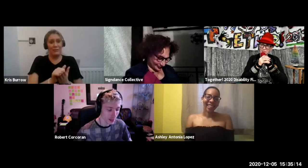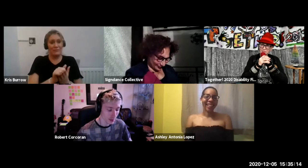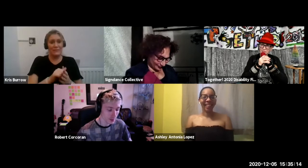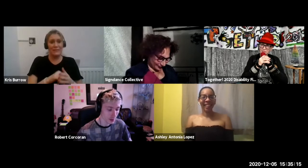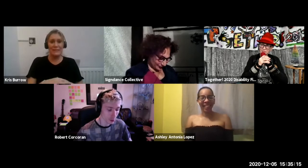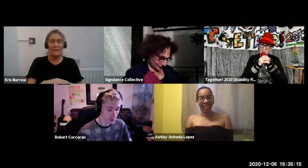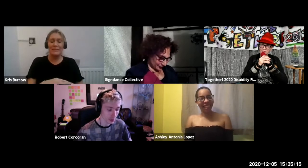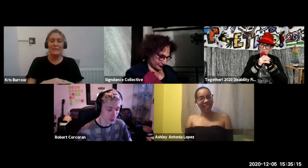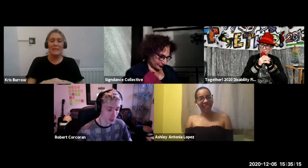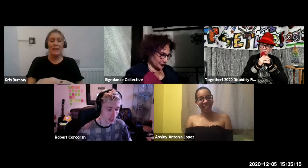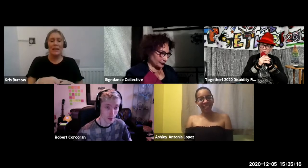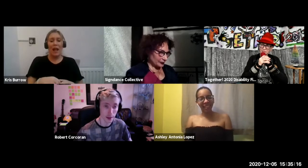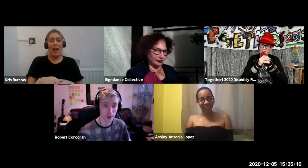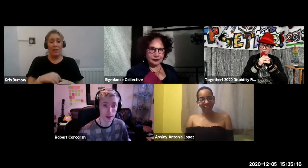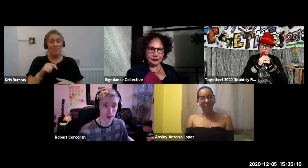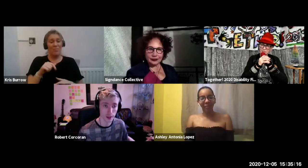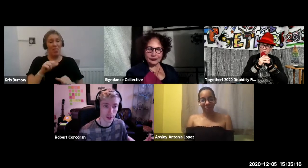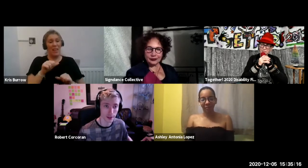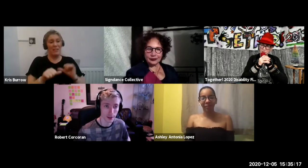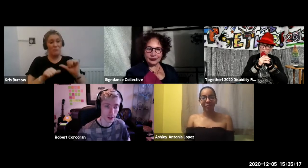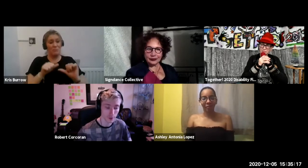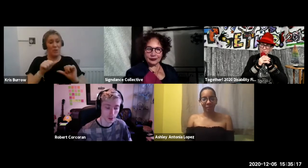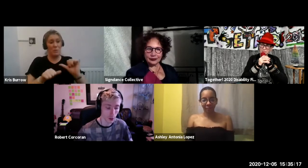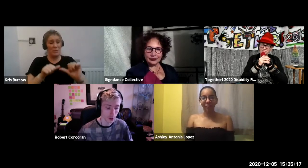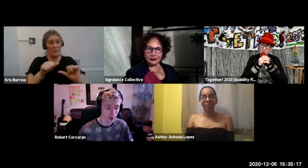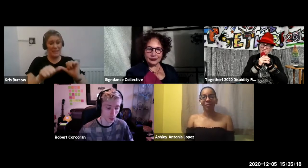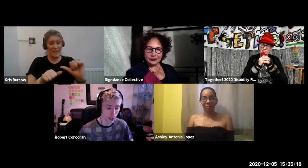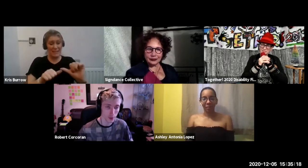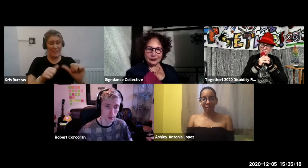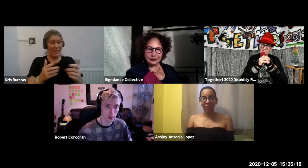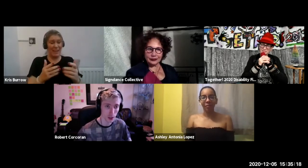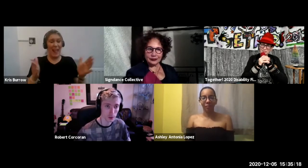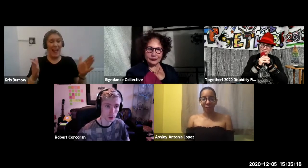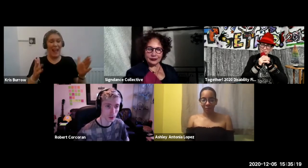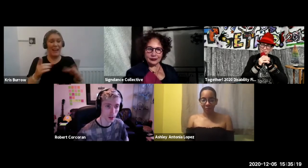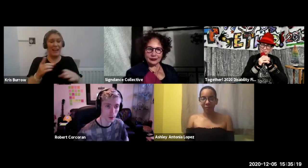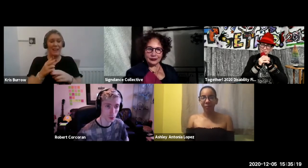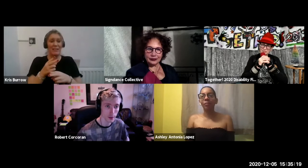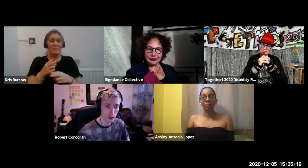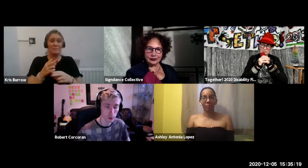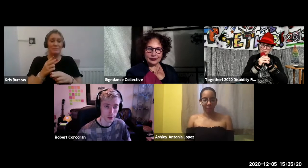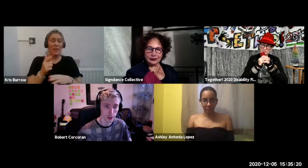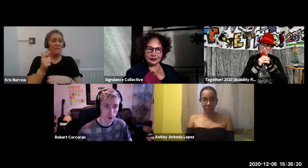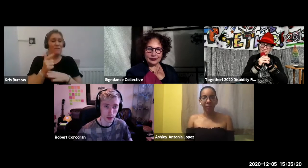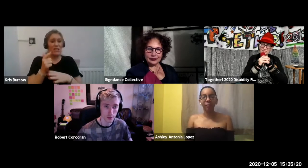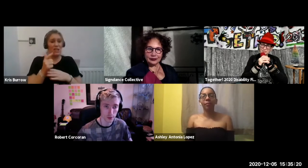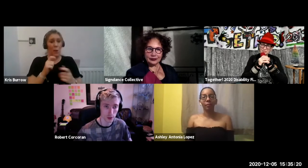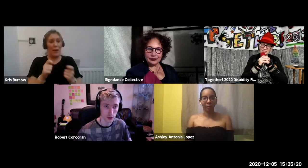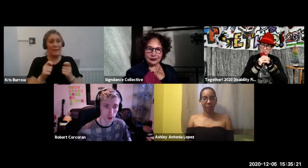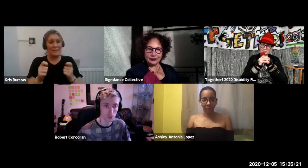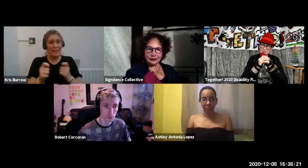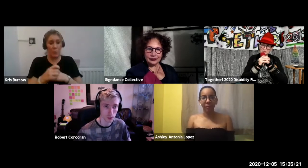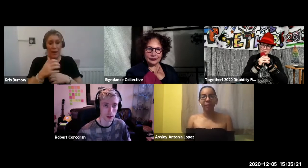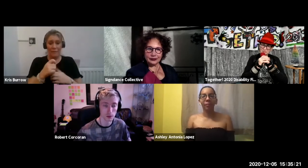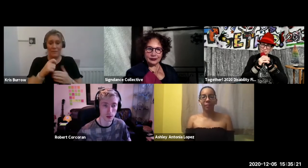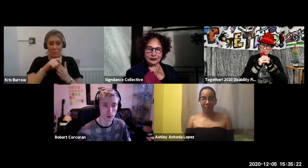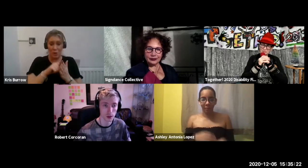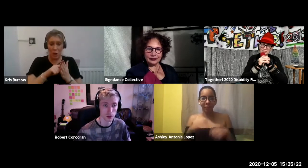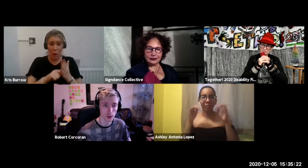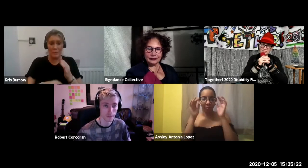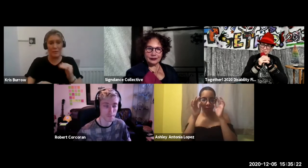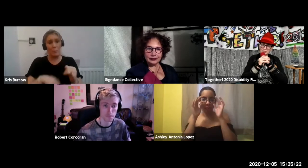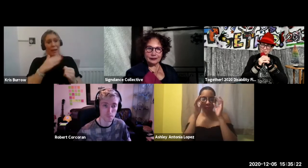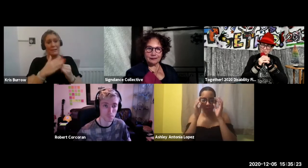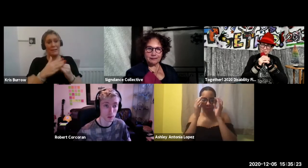And yeah, that's the process really. And then just like any kind of video editing, we have some notes and we end up with a final draft eventually. Yeah, so that was